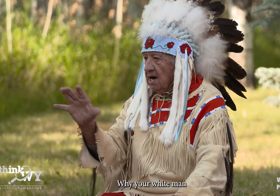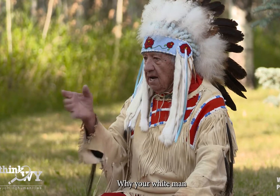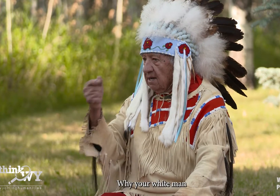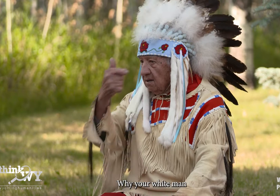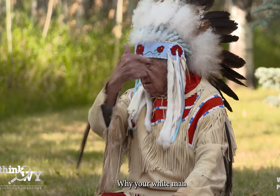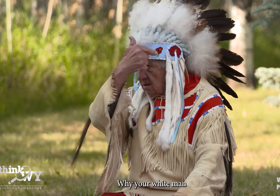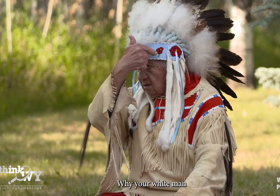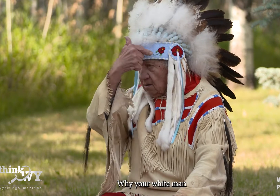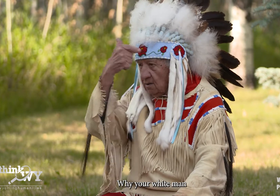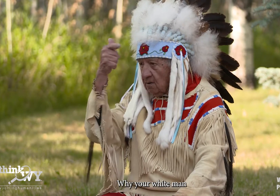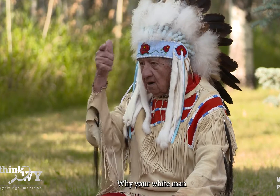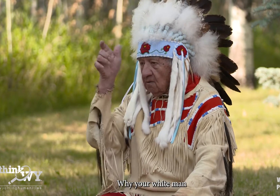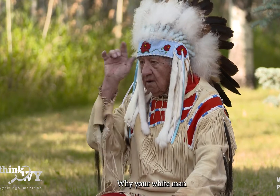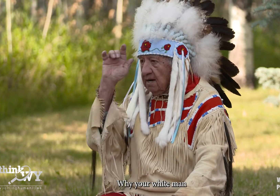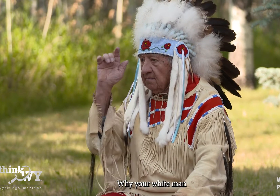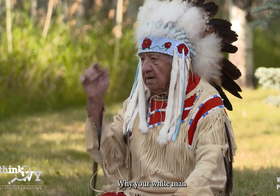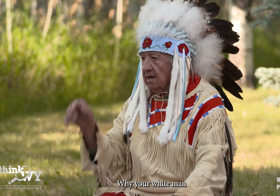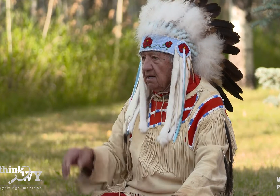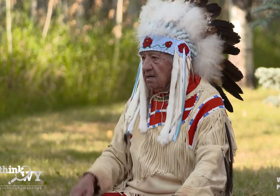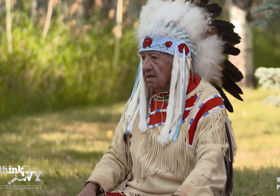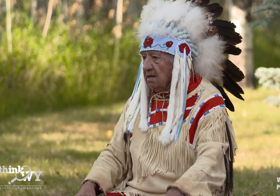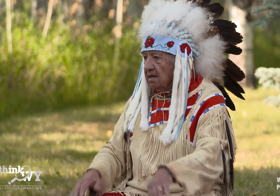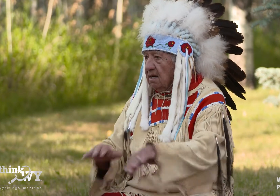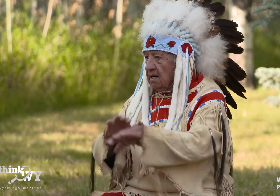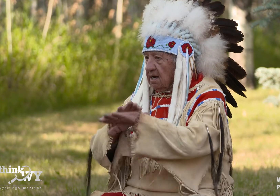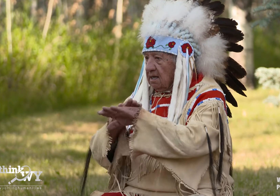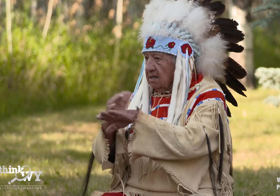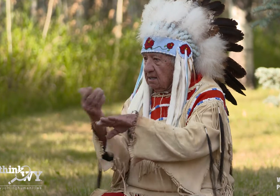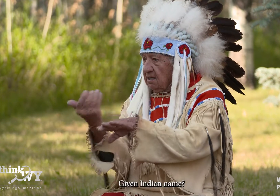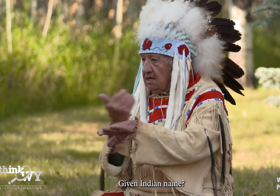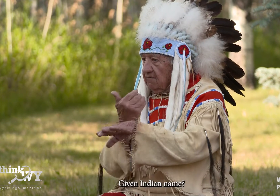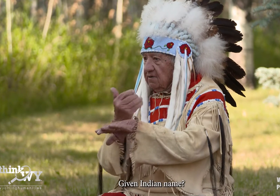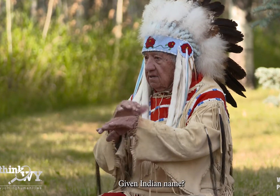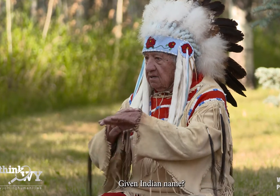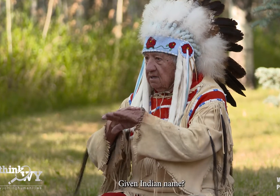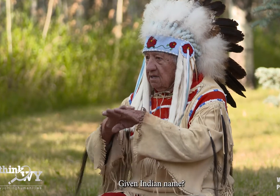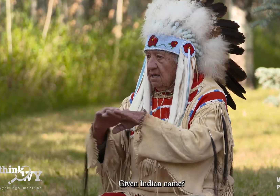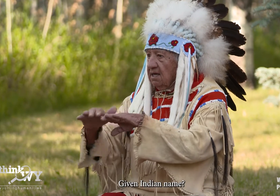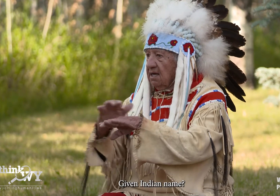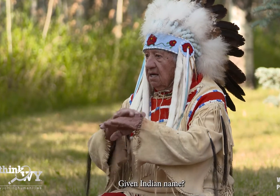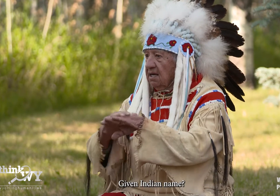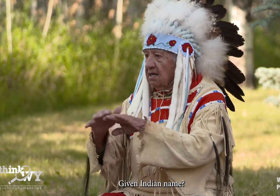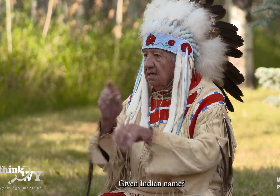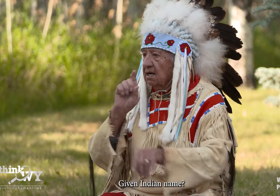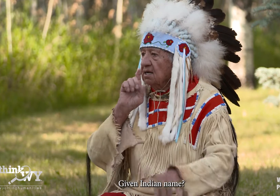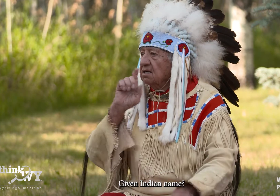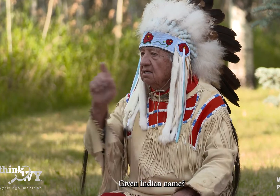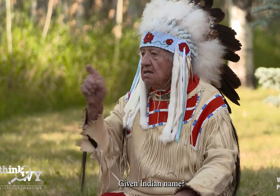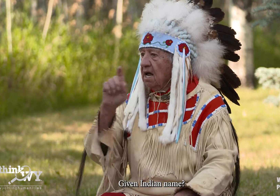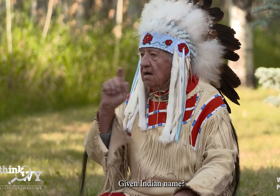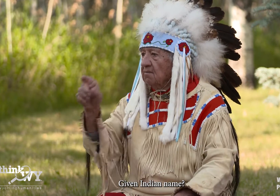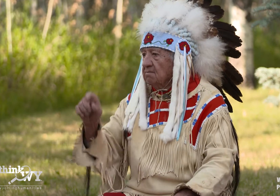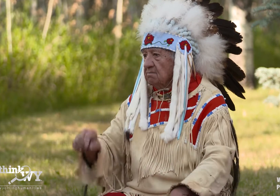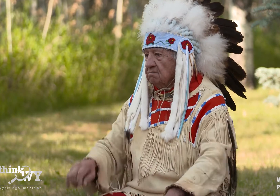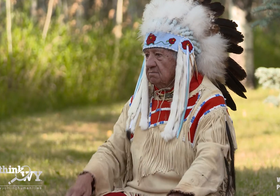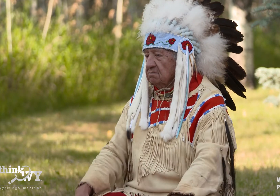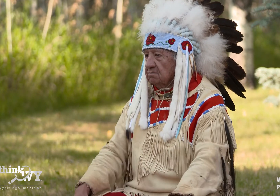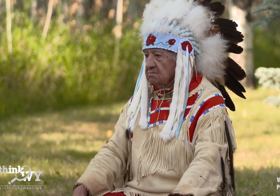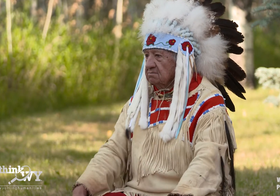Why? You're white man, given Indian name.